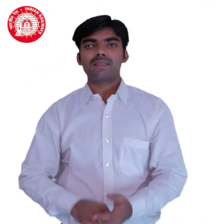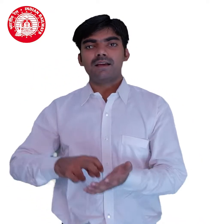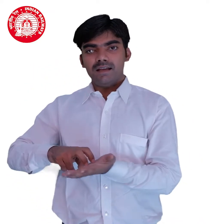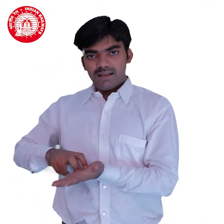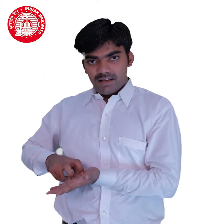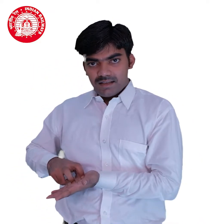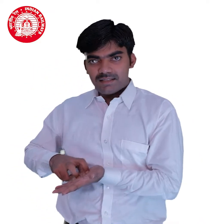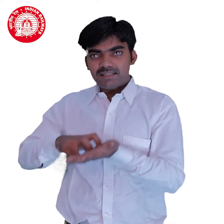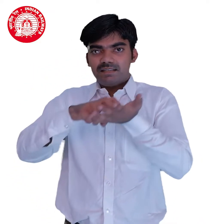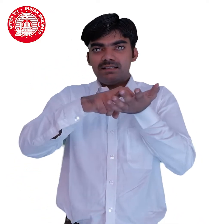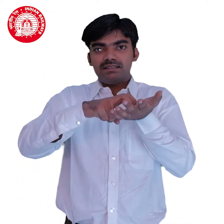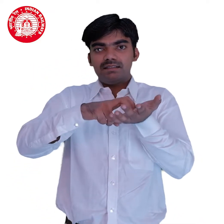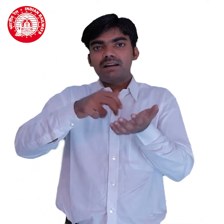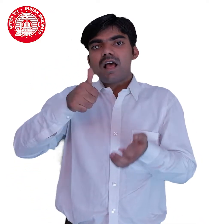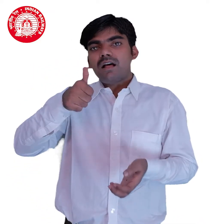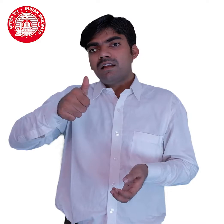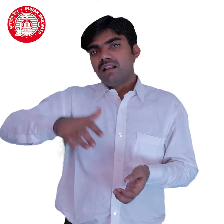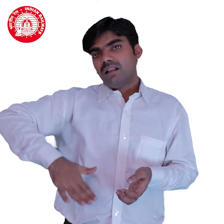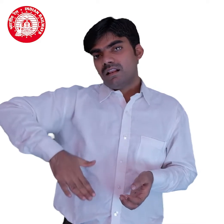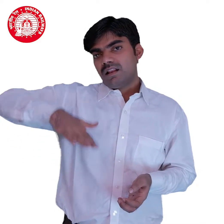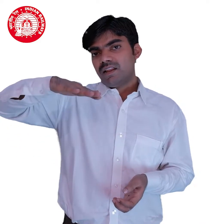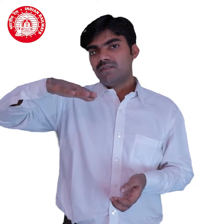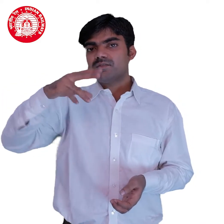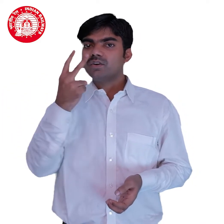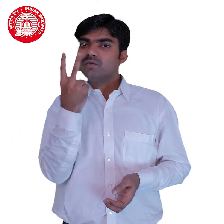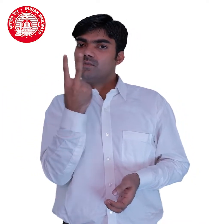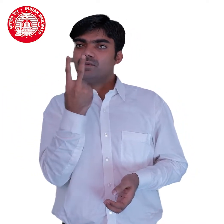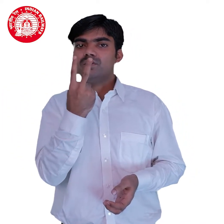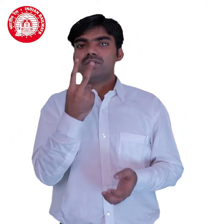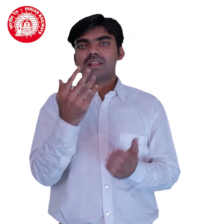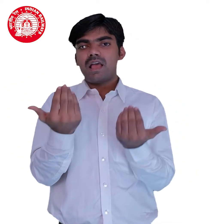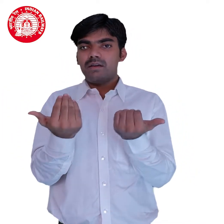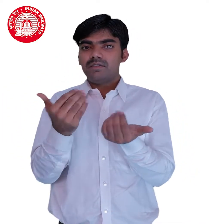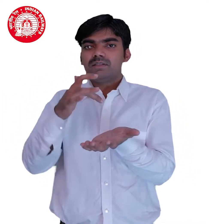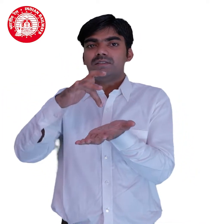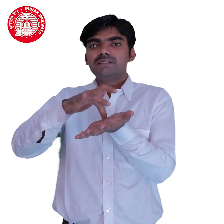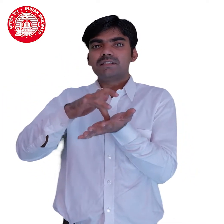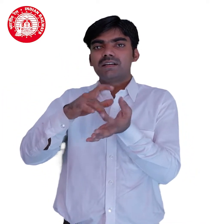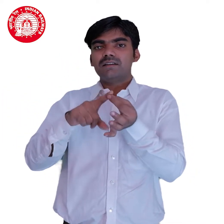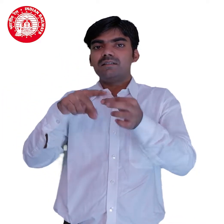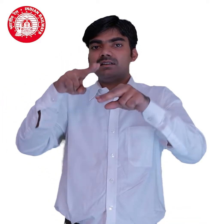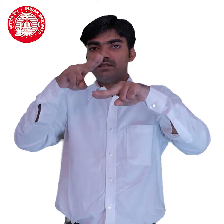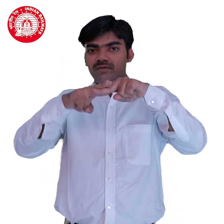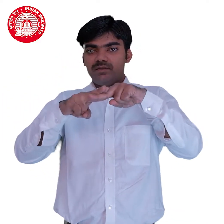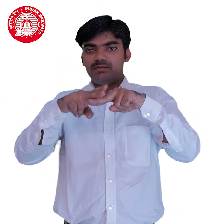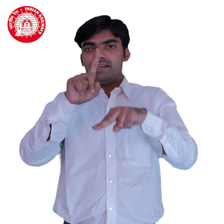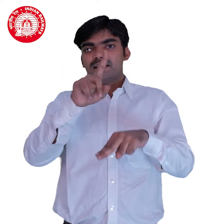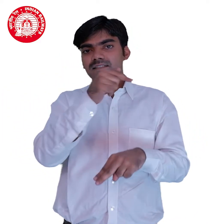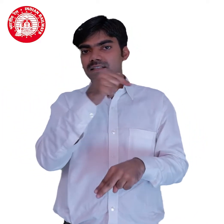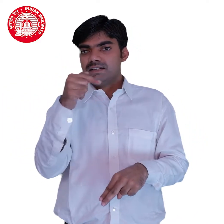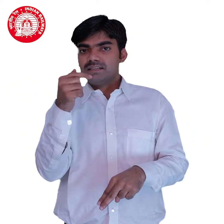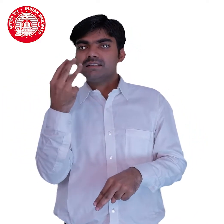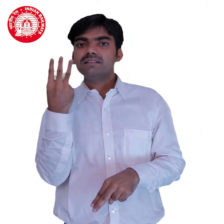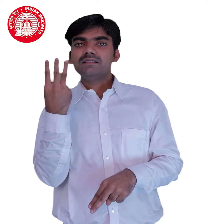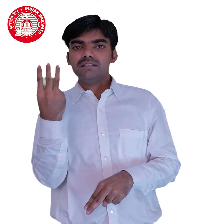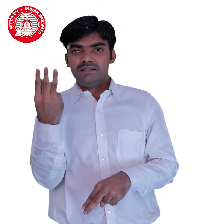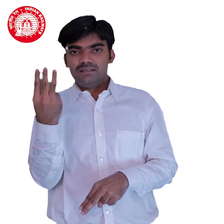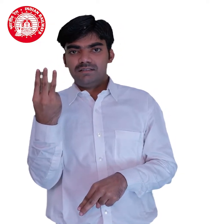Entry exit, escalator and lift are present at platform 1, 2, 3, 6